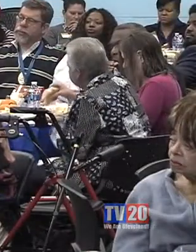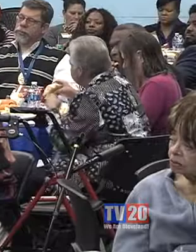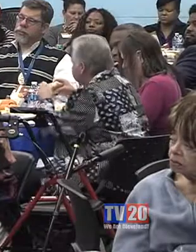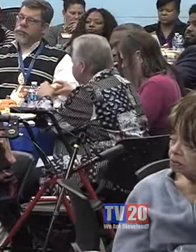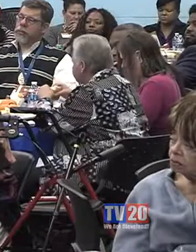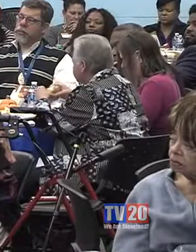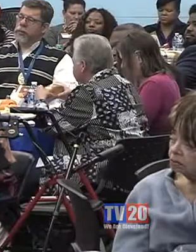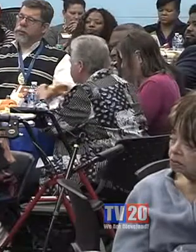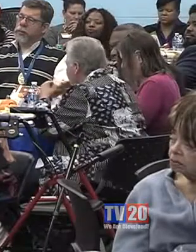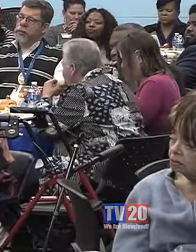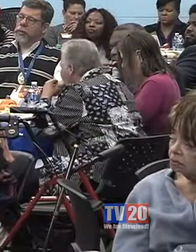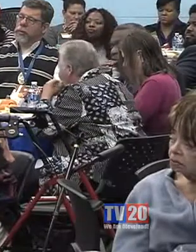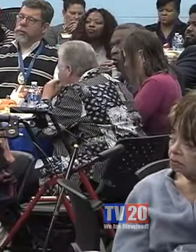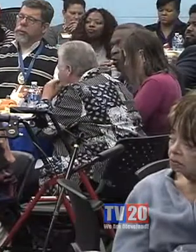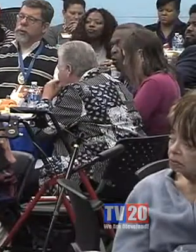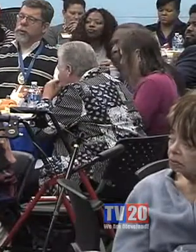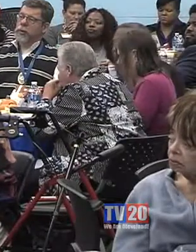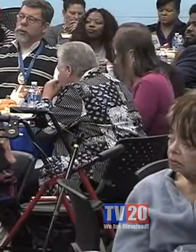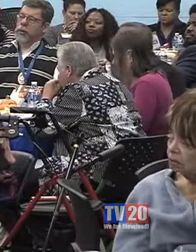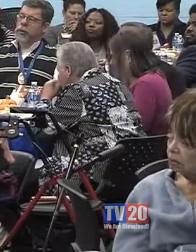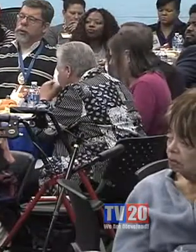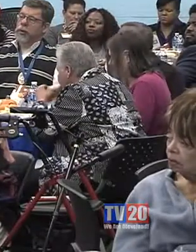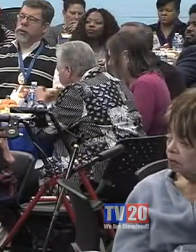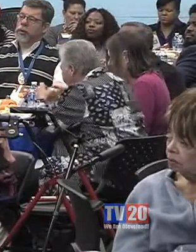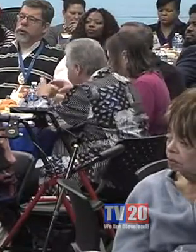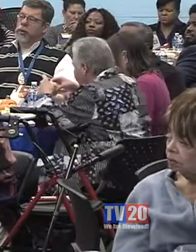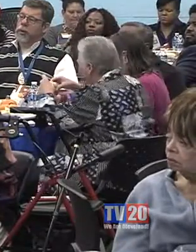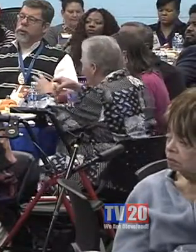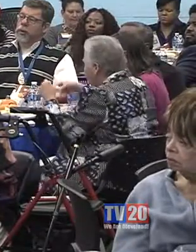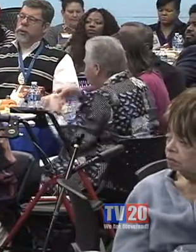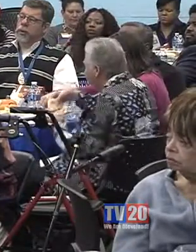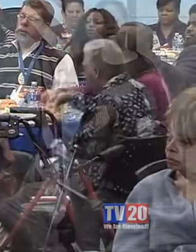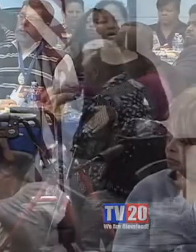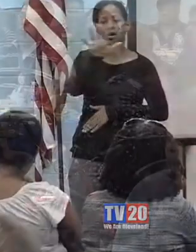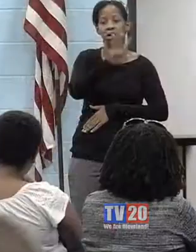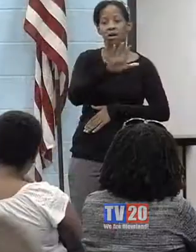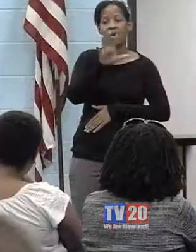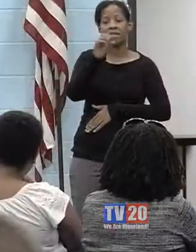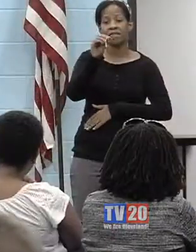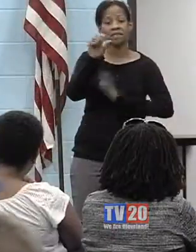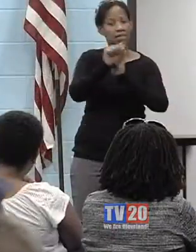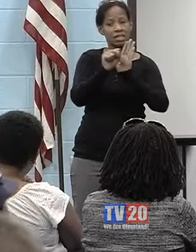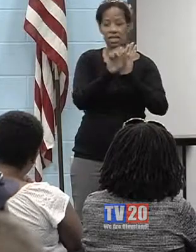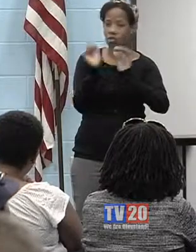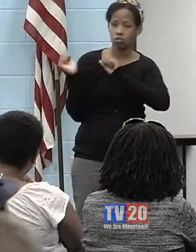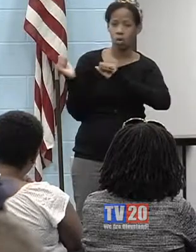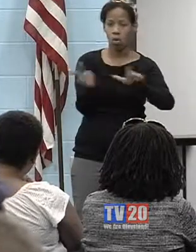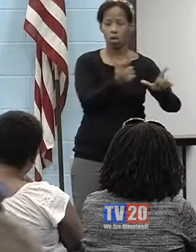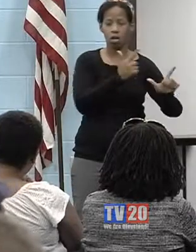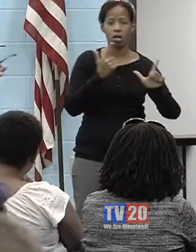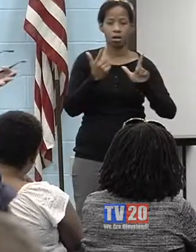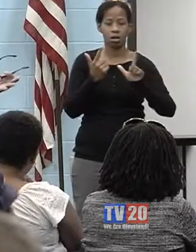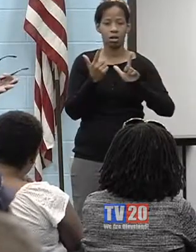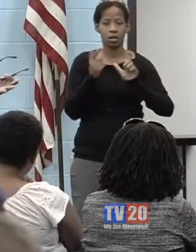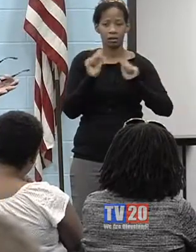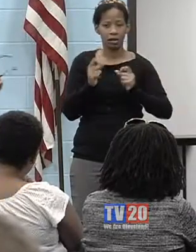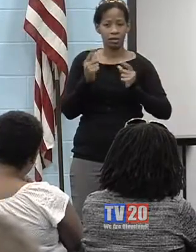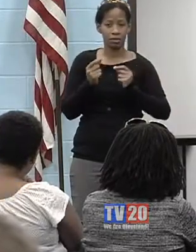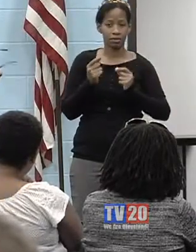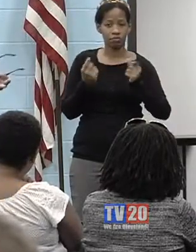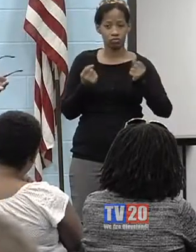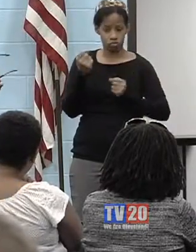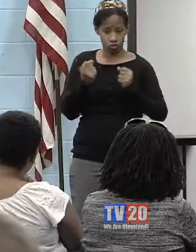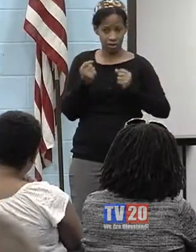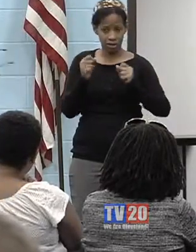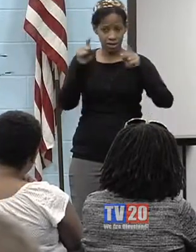found that the White Cane Law, and it's not just Ohio, every state has that same law. Wherever you live, if you're going to be a driver, you